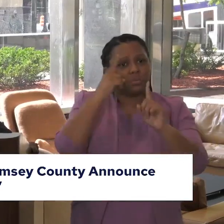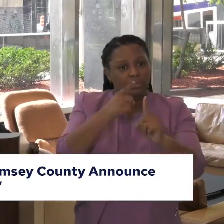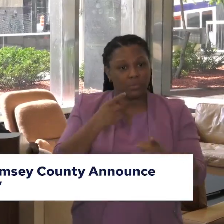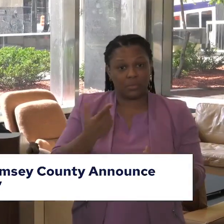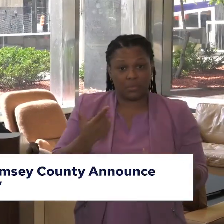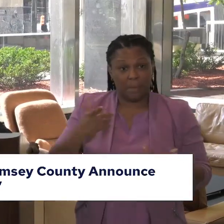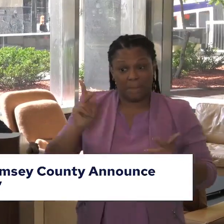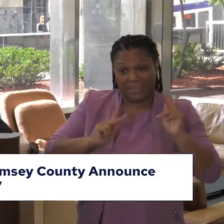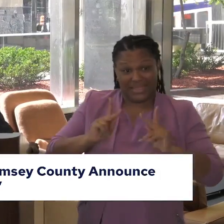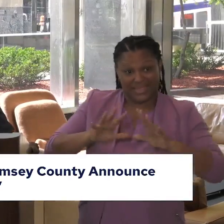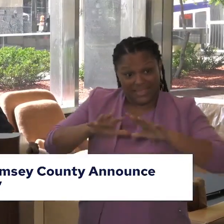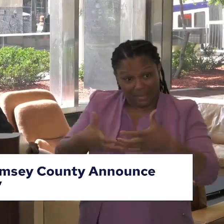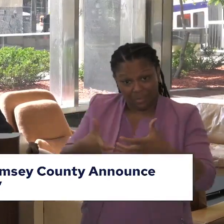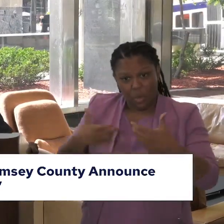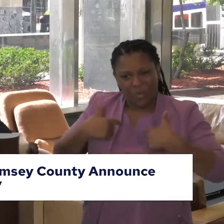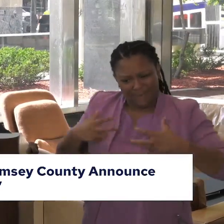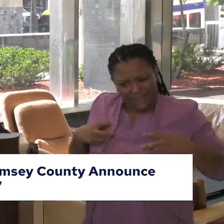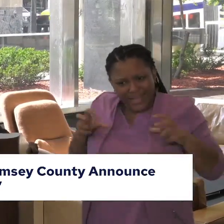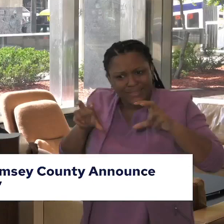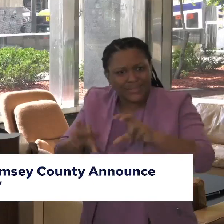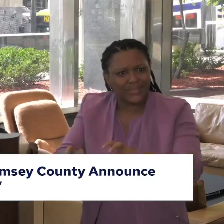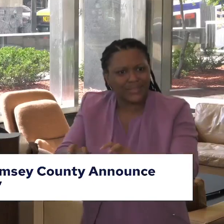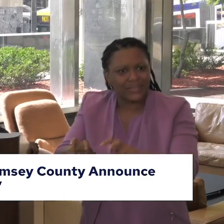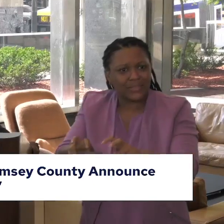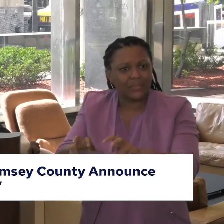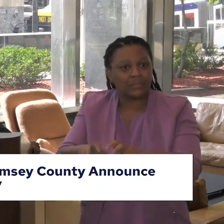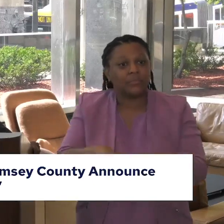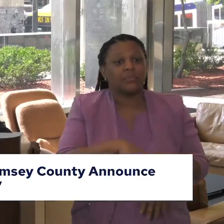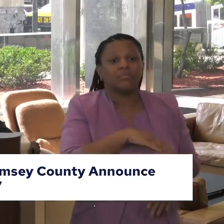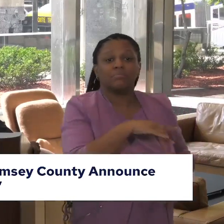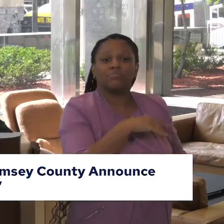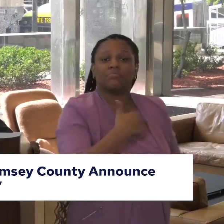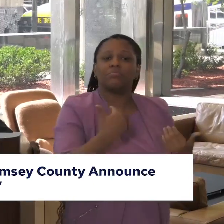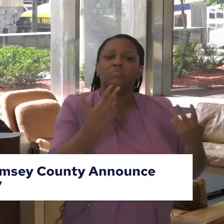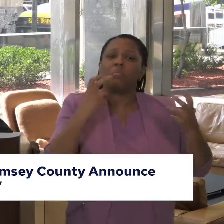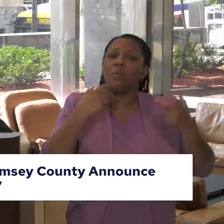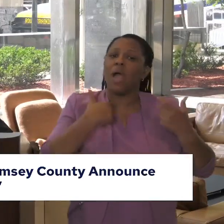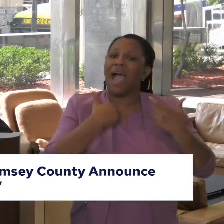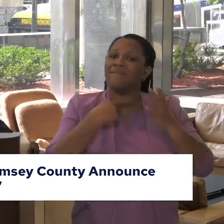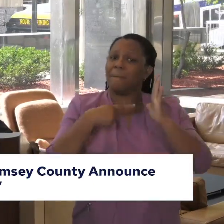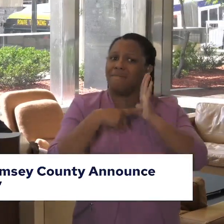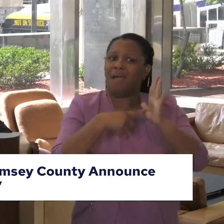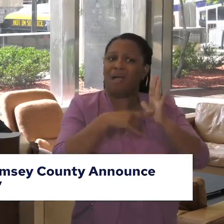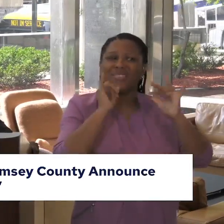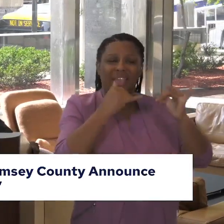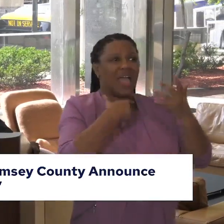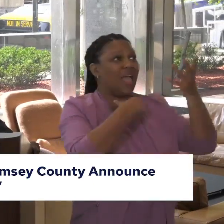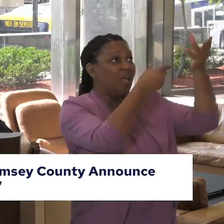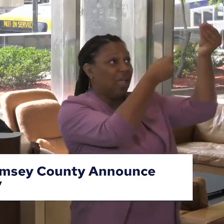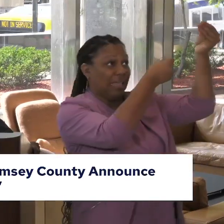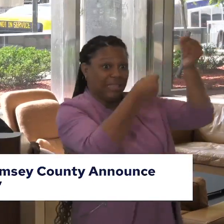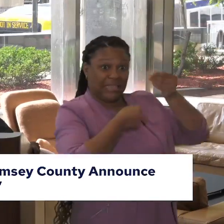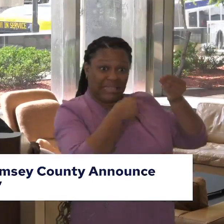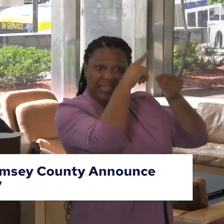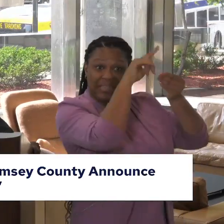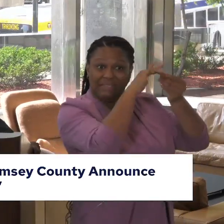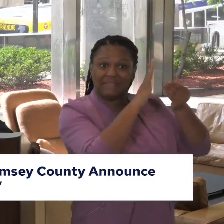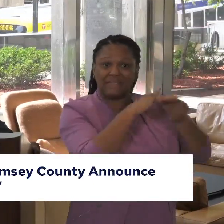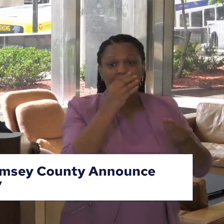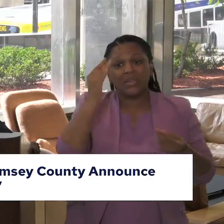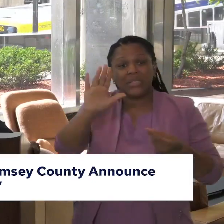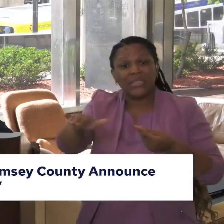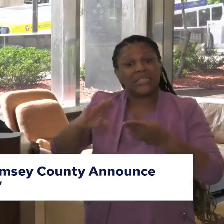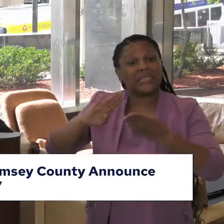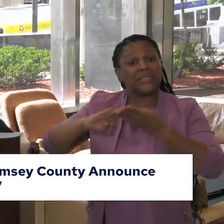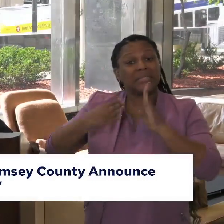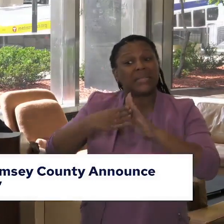we've inherited what we think of as kind of a broken model of city building that essentially says, defines a city as a